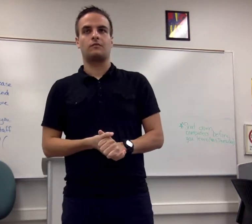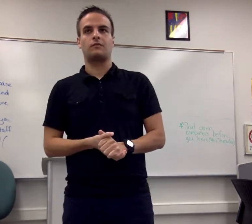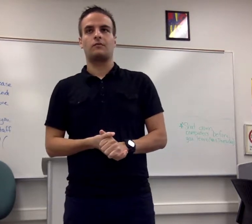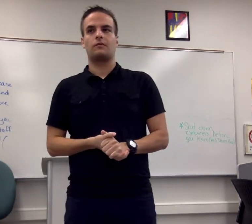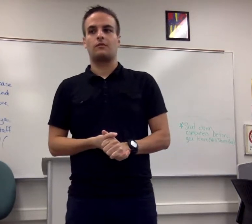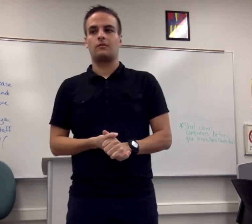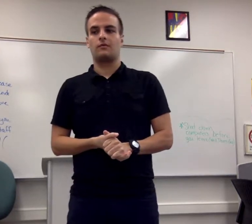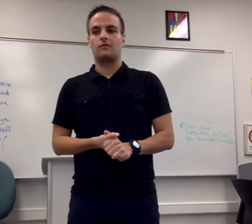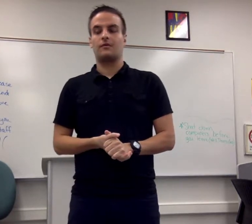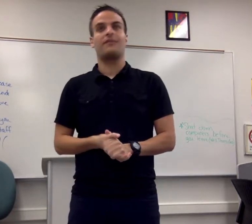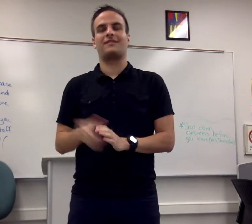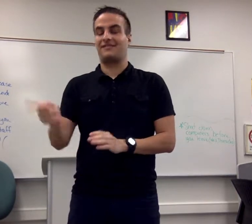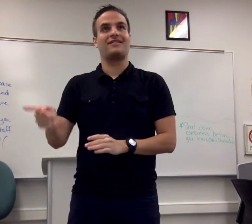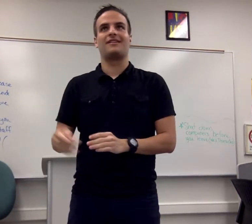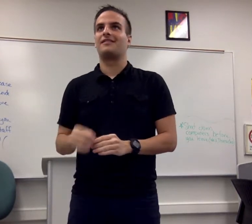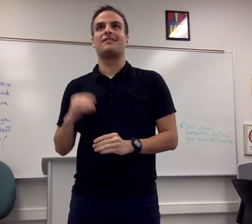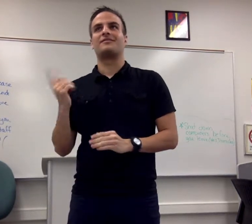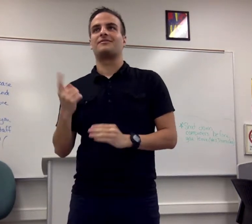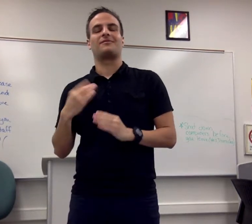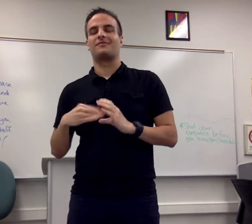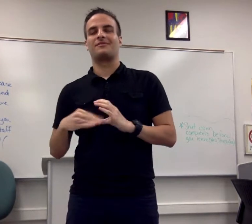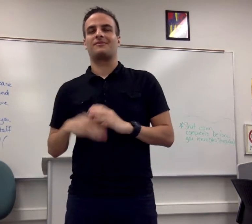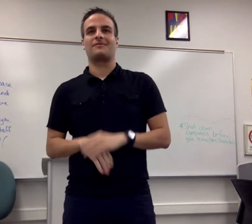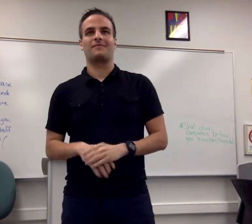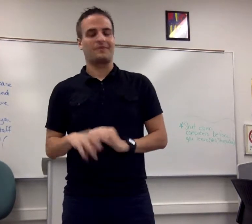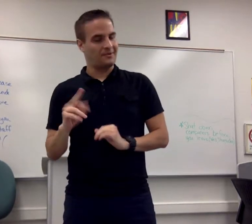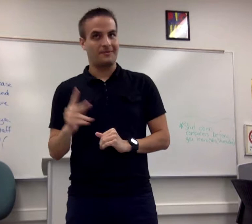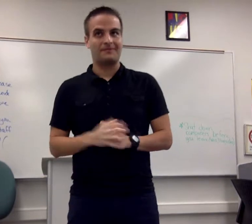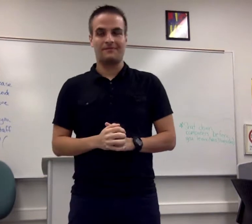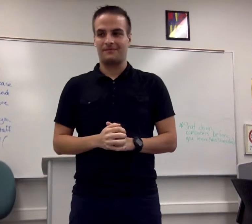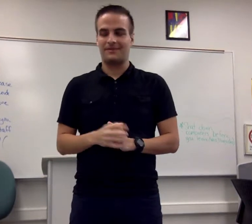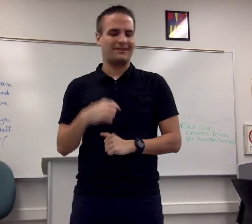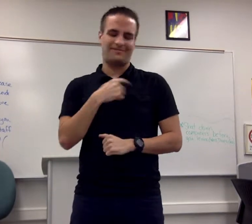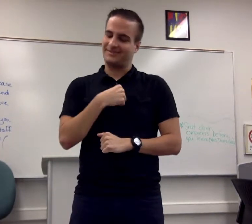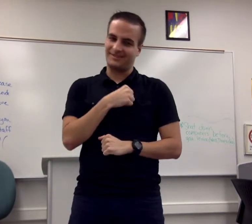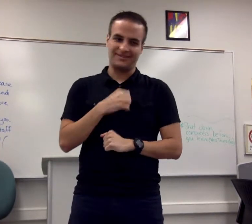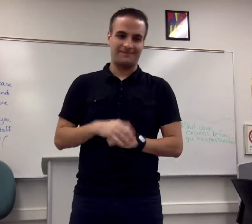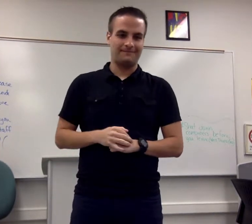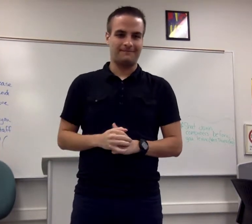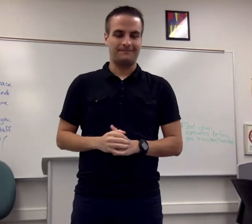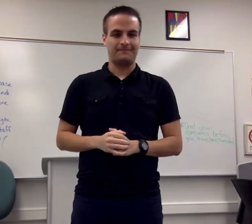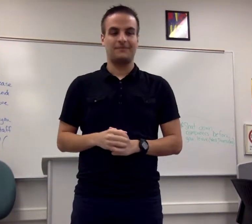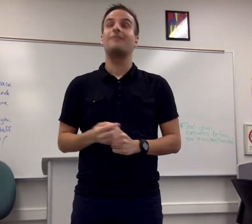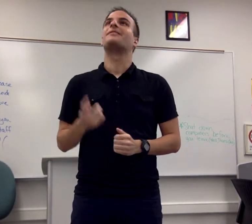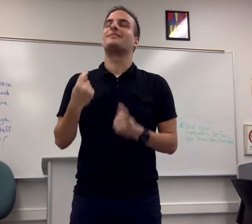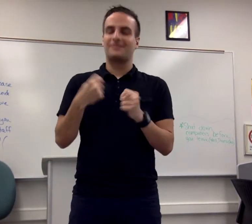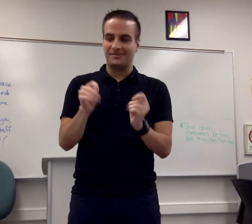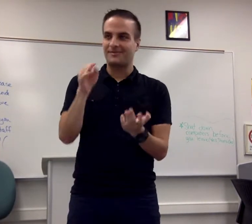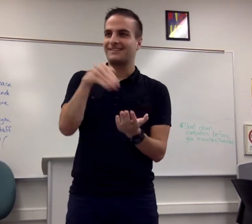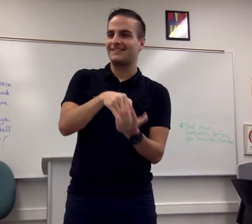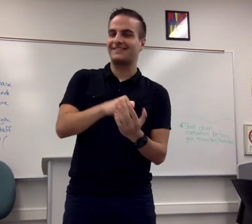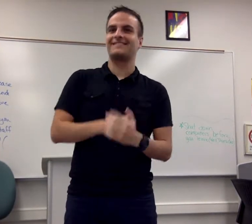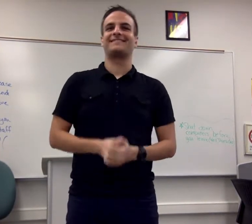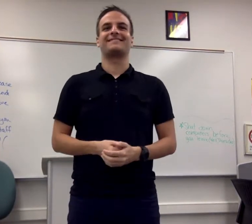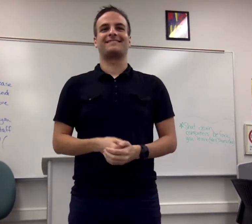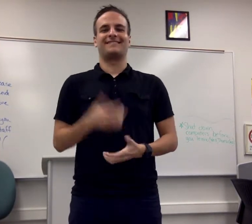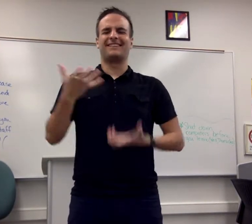She's still talking. Okay. I'm sorry. Let me try one more time. You are